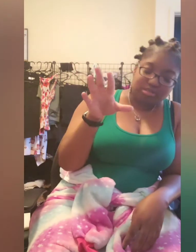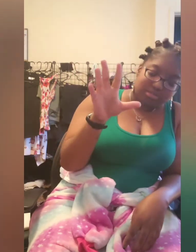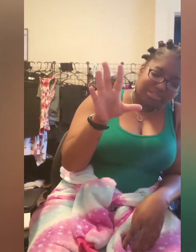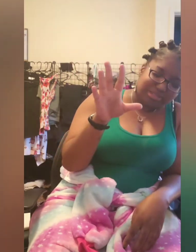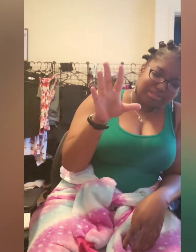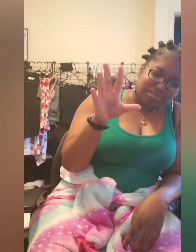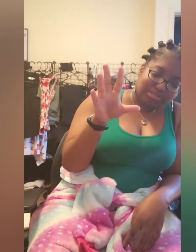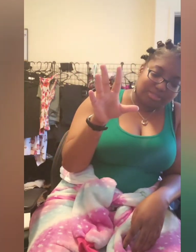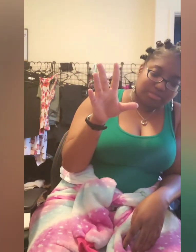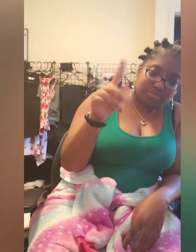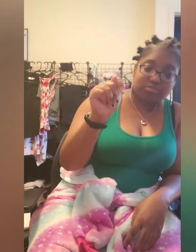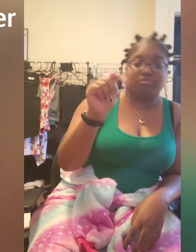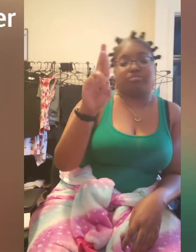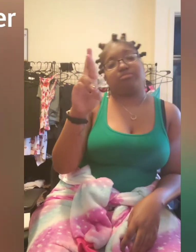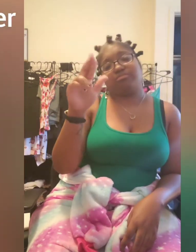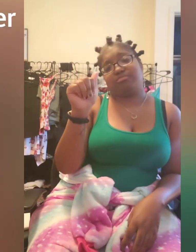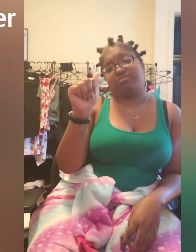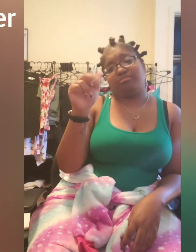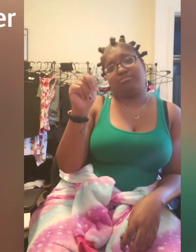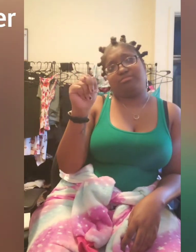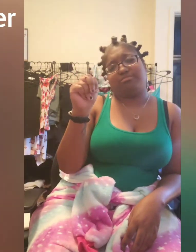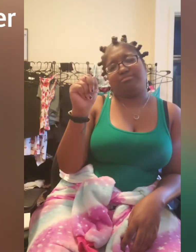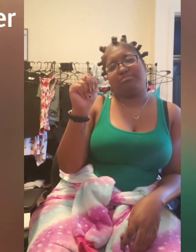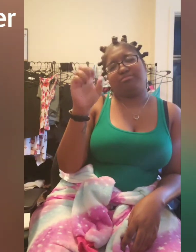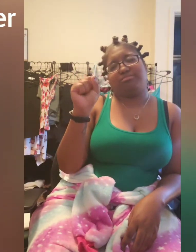the next one is transgender.